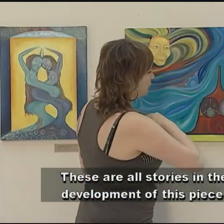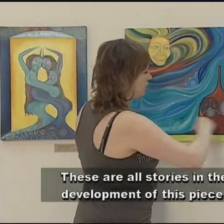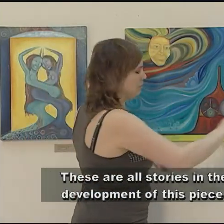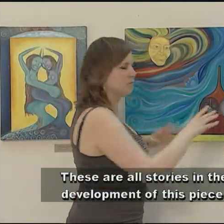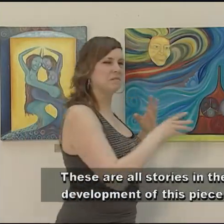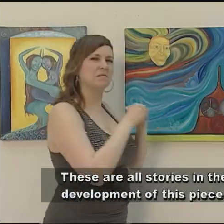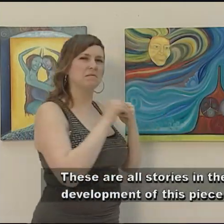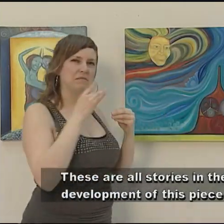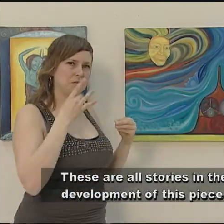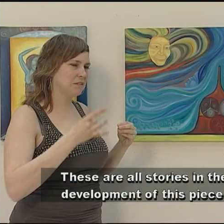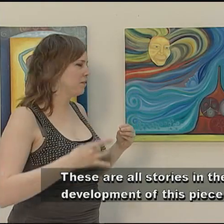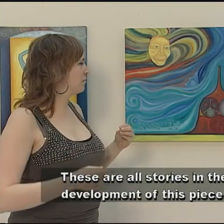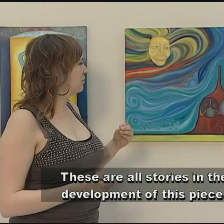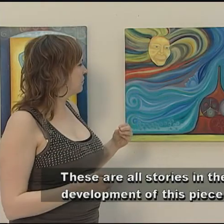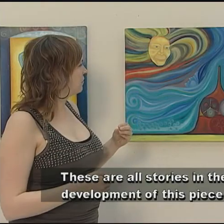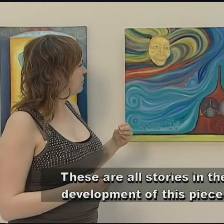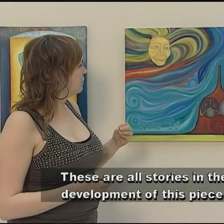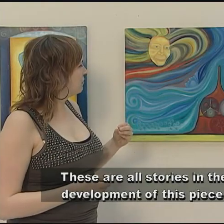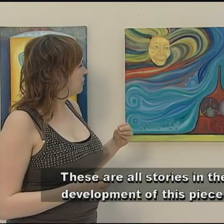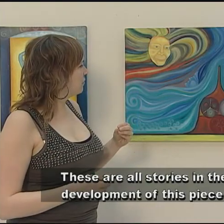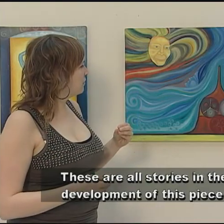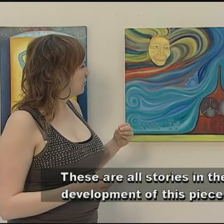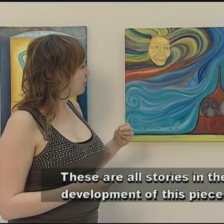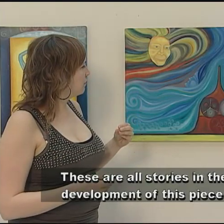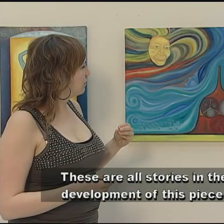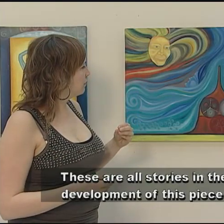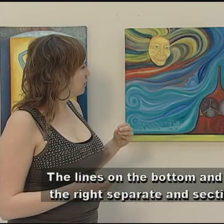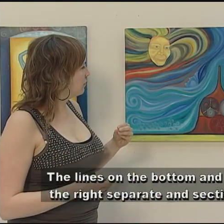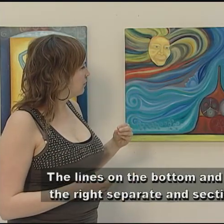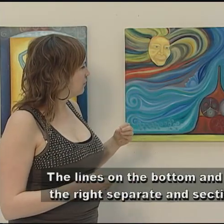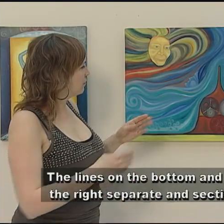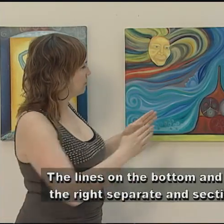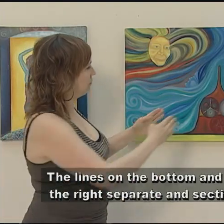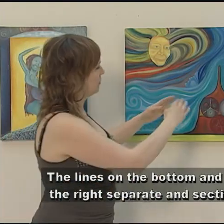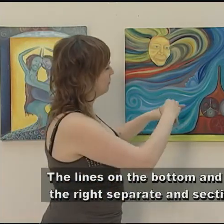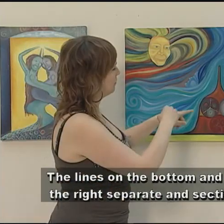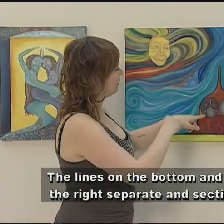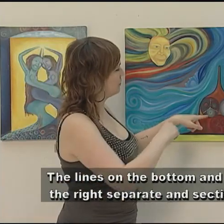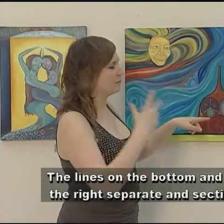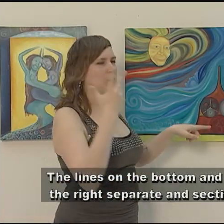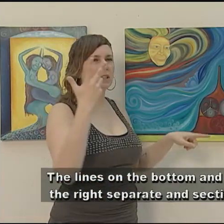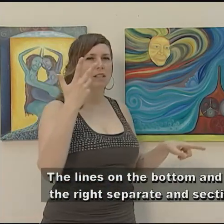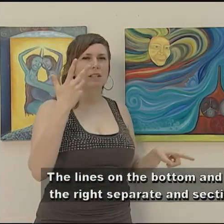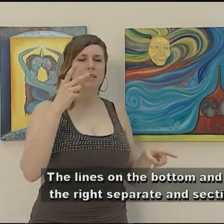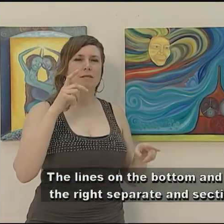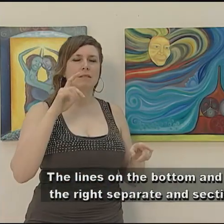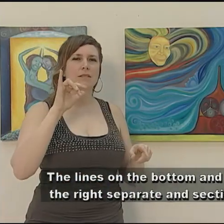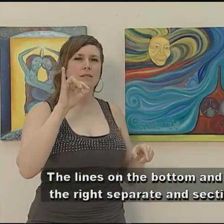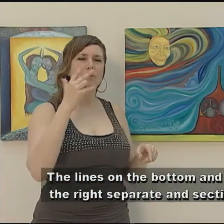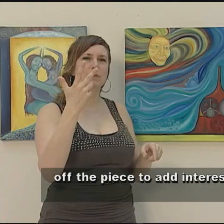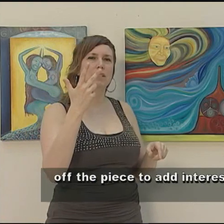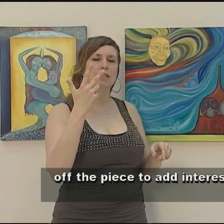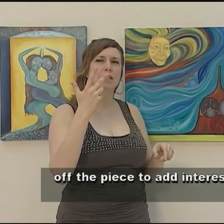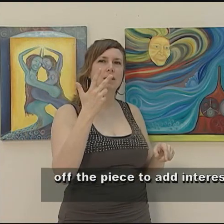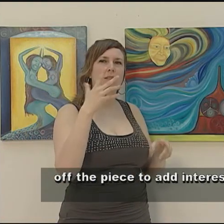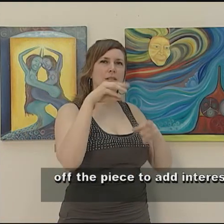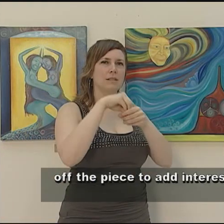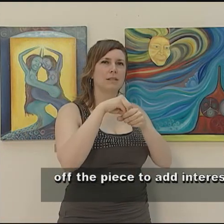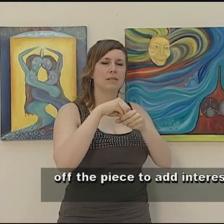These are all stories in the development of this piece. The lines on the bottom and on the right separate and section off the piece to